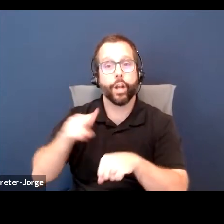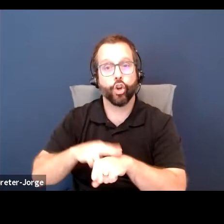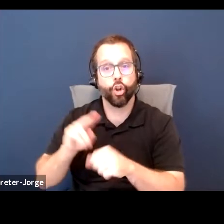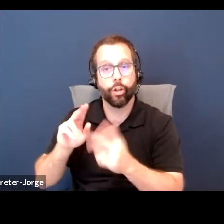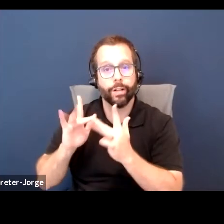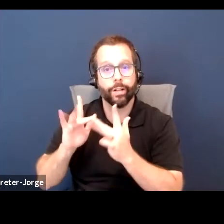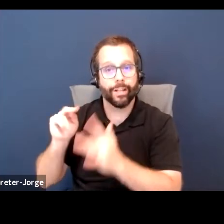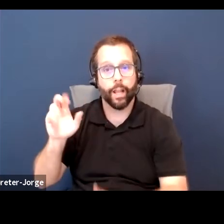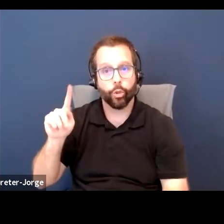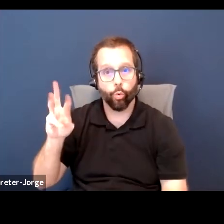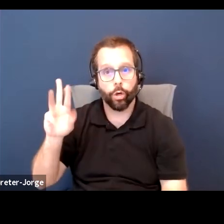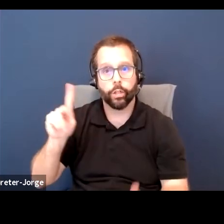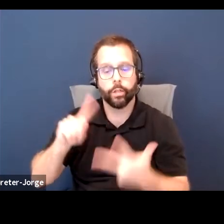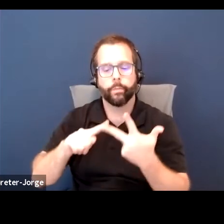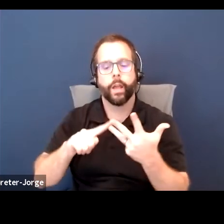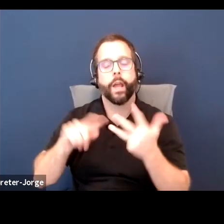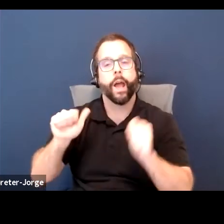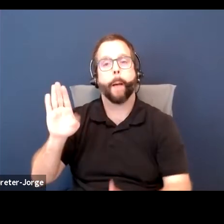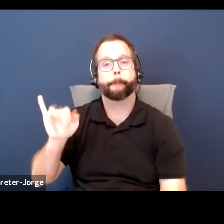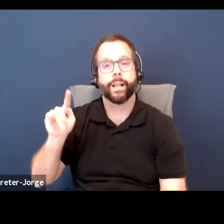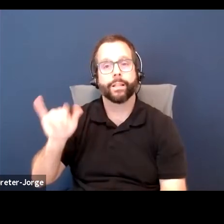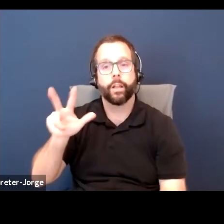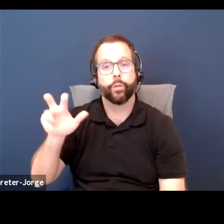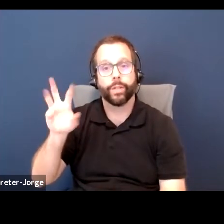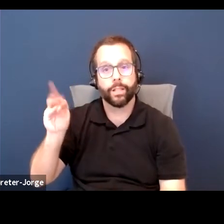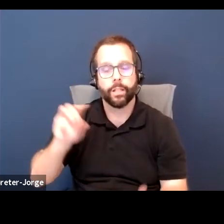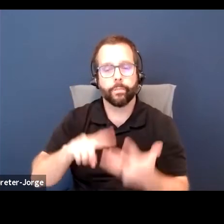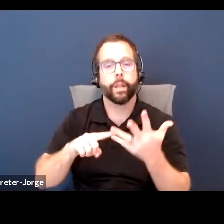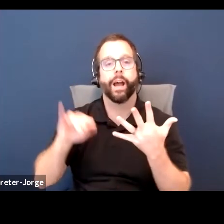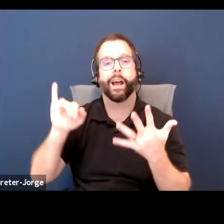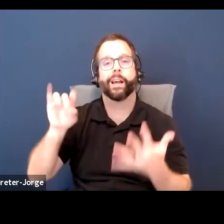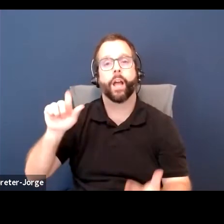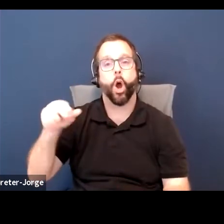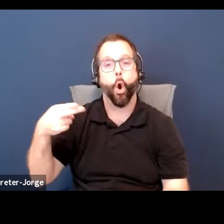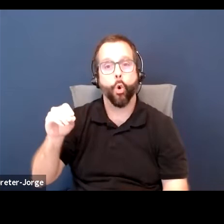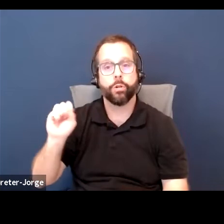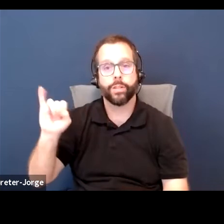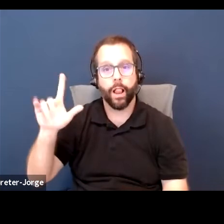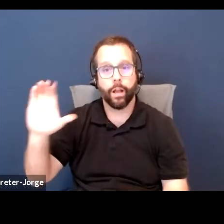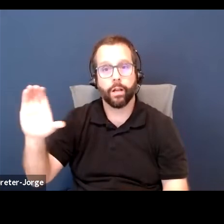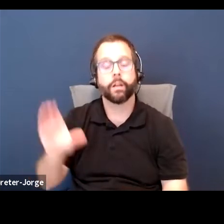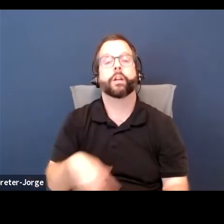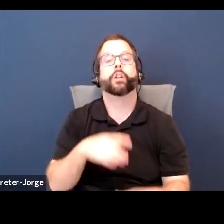Ability 360, the Idaho Silk, the Austin Resource Center for Independent Living,